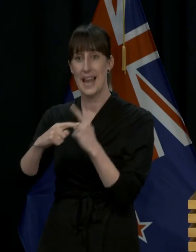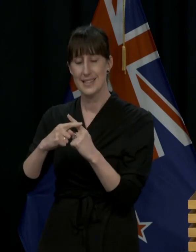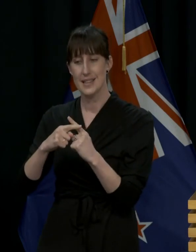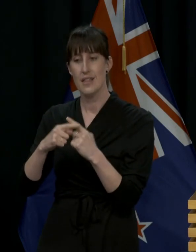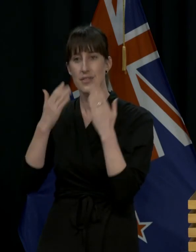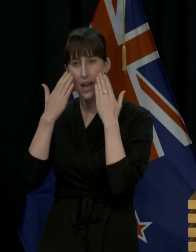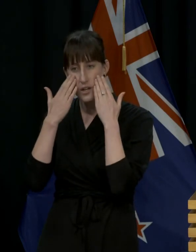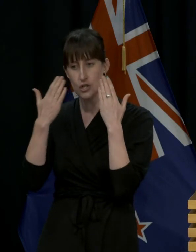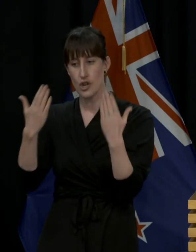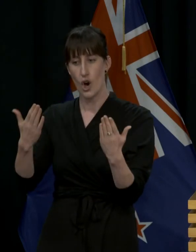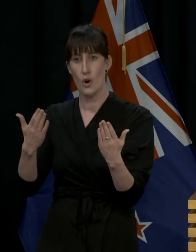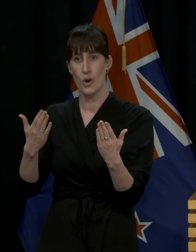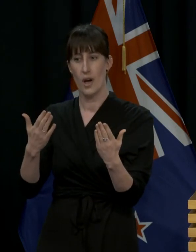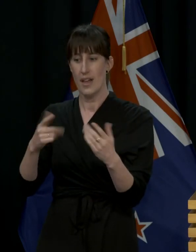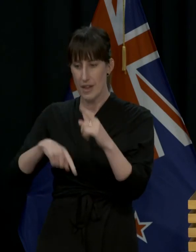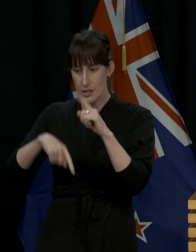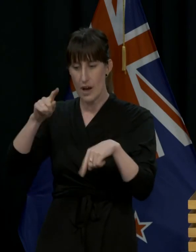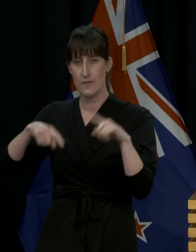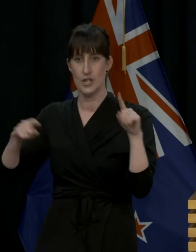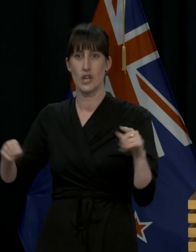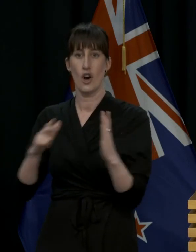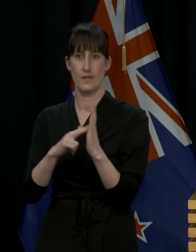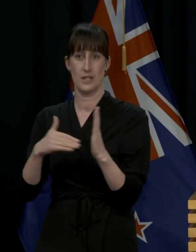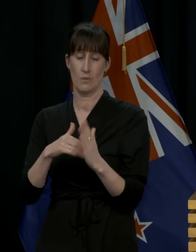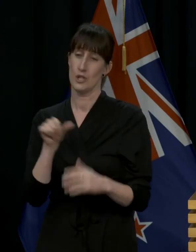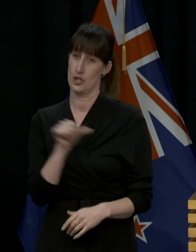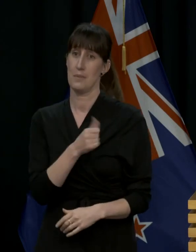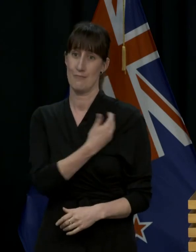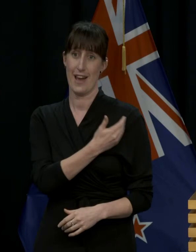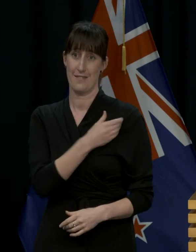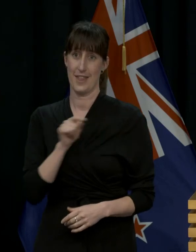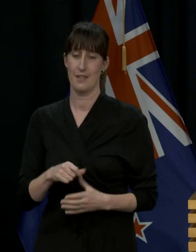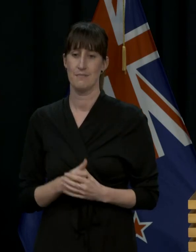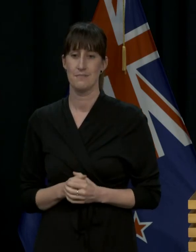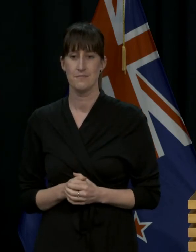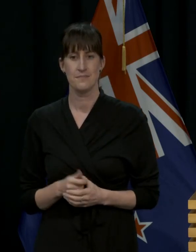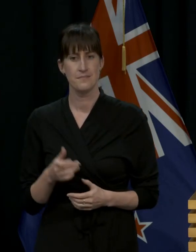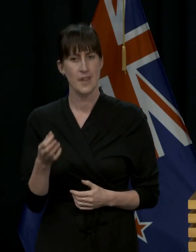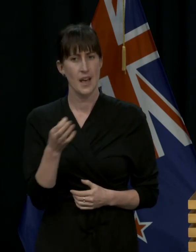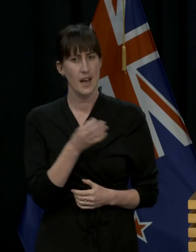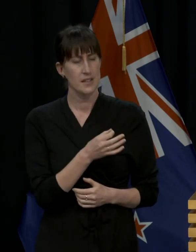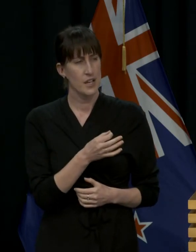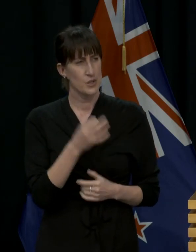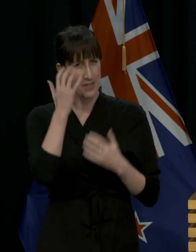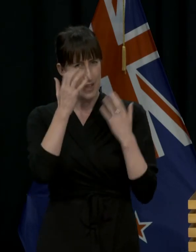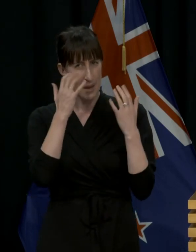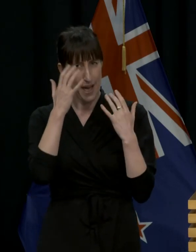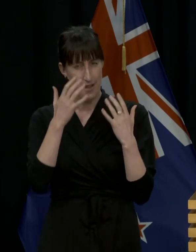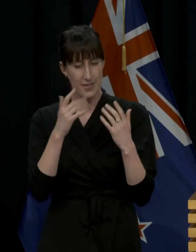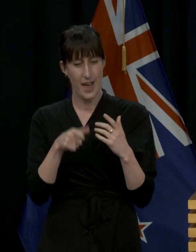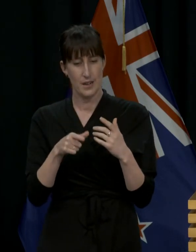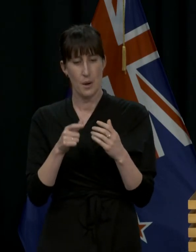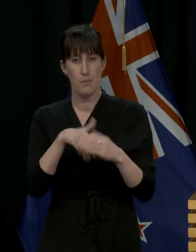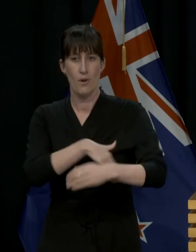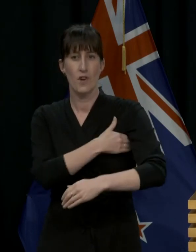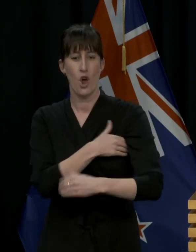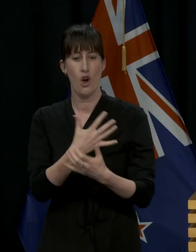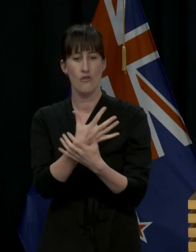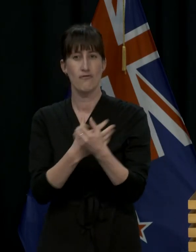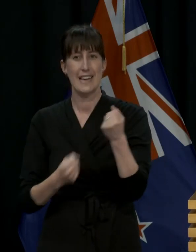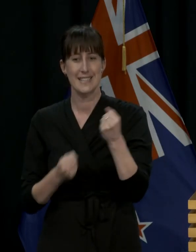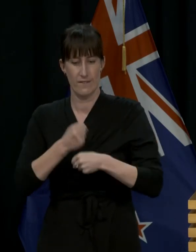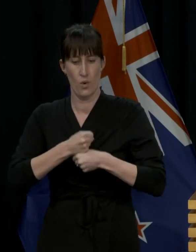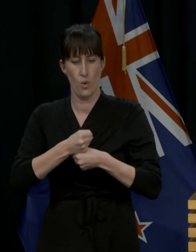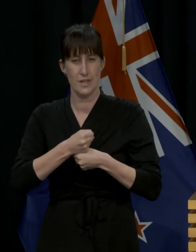And I think as a country we should be proud of that. Joe? Did you give any thought to actually just scrapping that racing portfolio and wrapping it into the sports